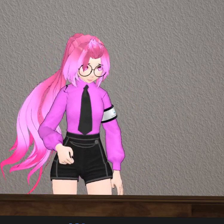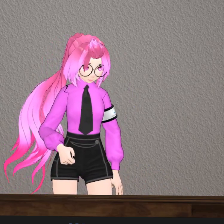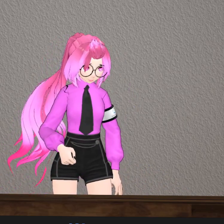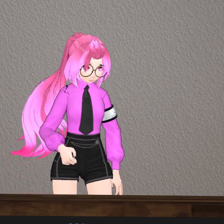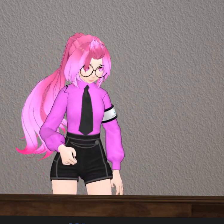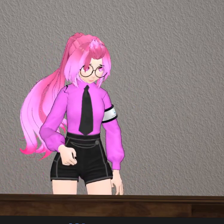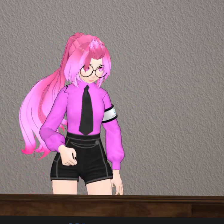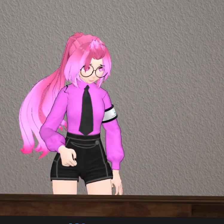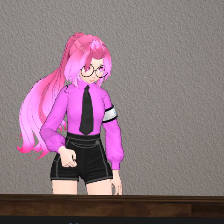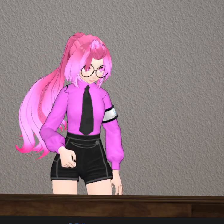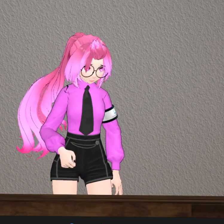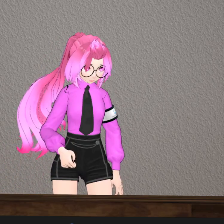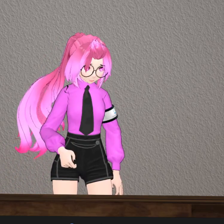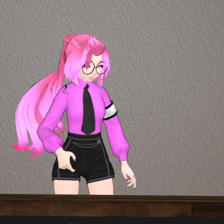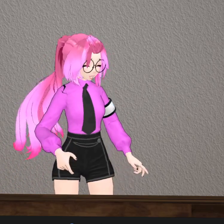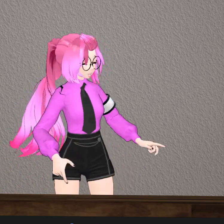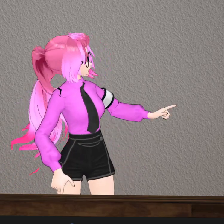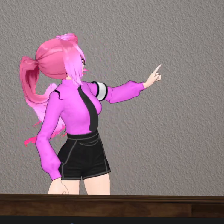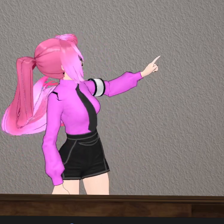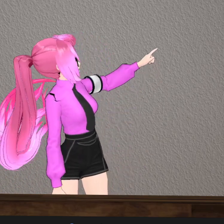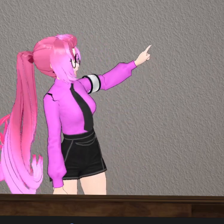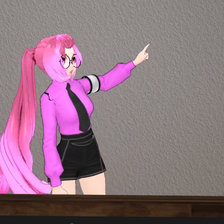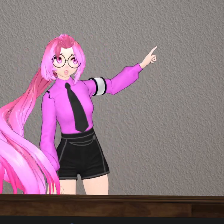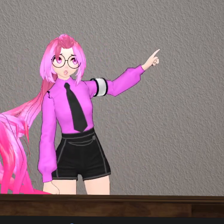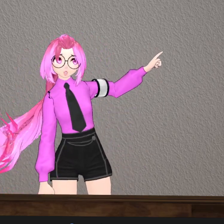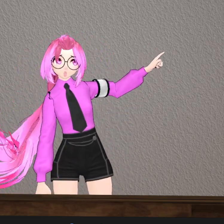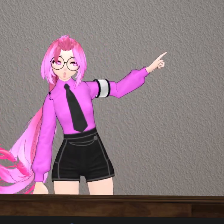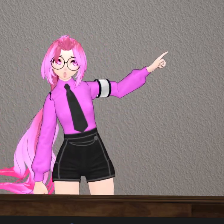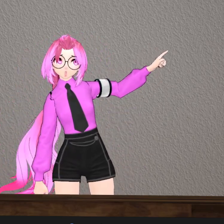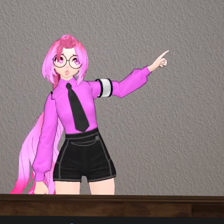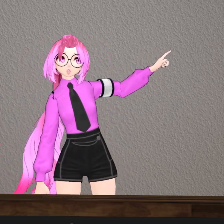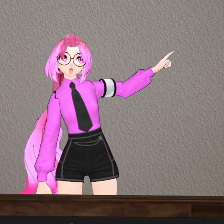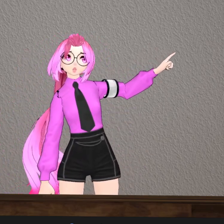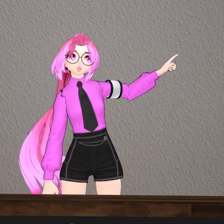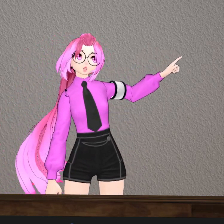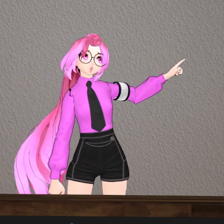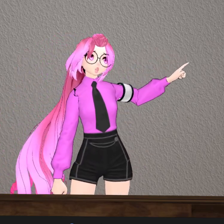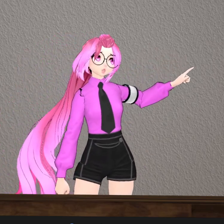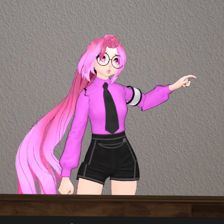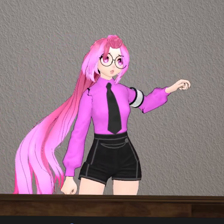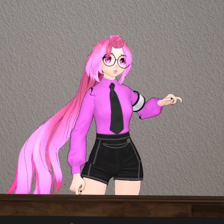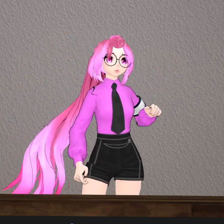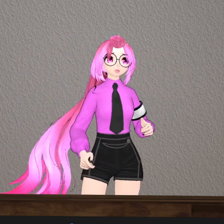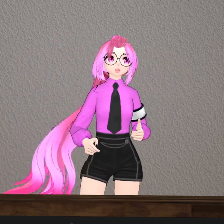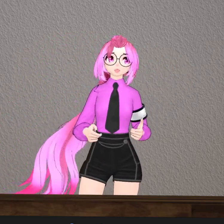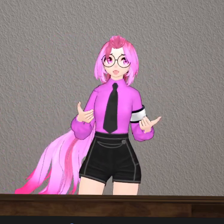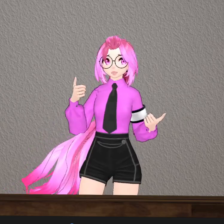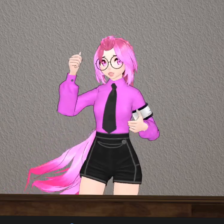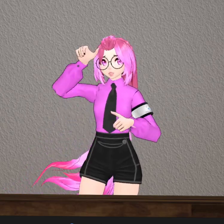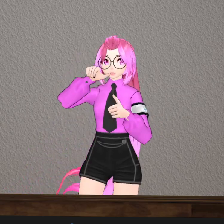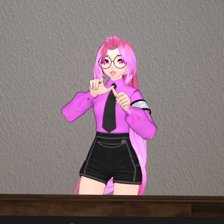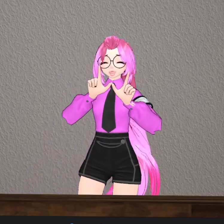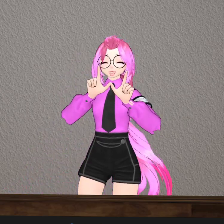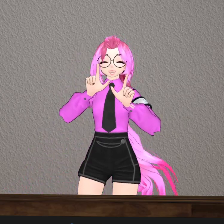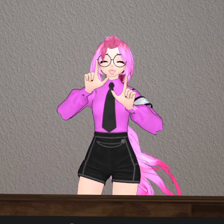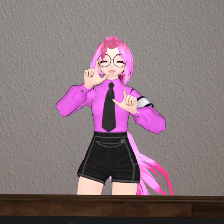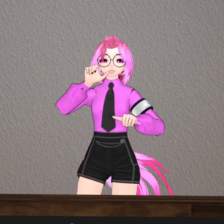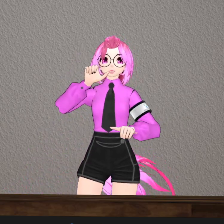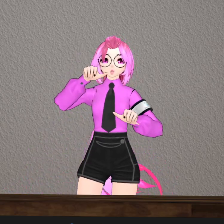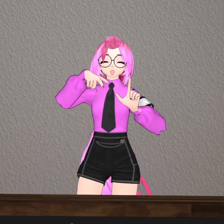win. Good. And then lost or lose, the opposite of win. Who remembers how to sign want? I showed you how to sign